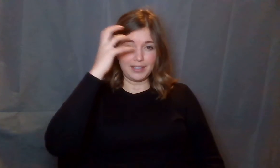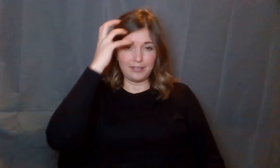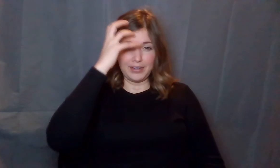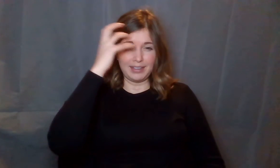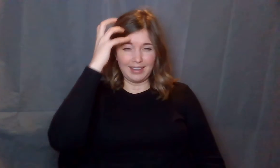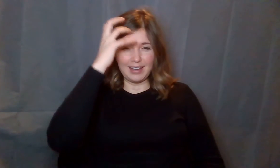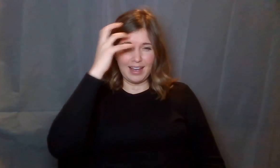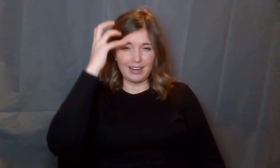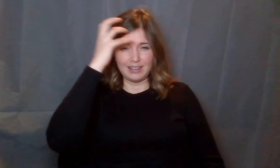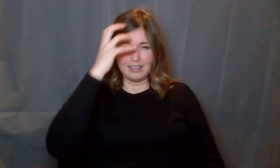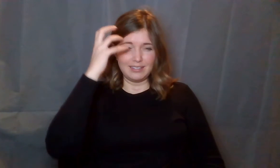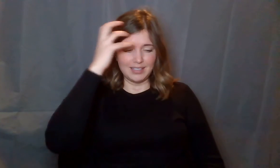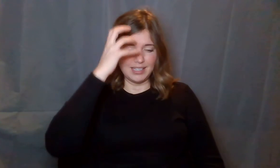Like you're feeling lightheaded, dizzy.